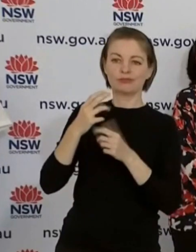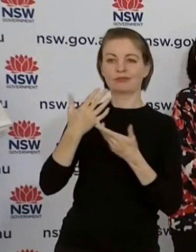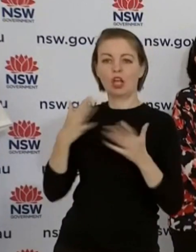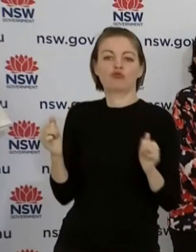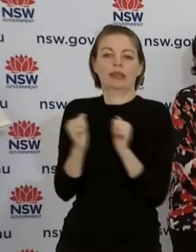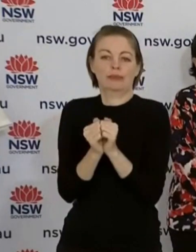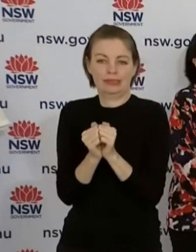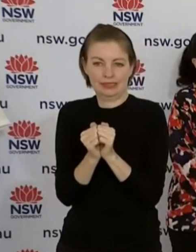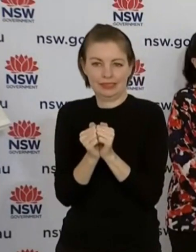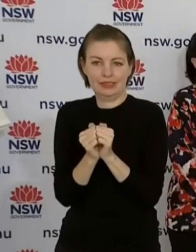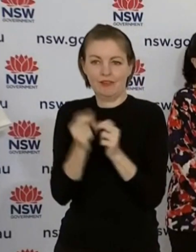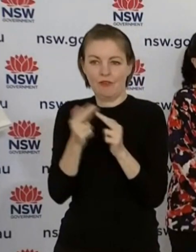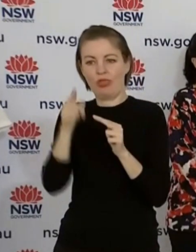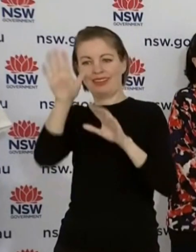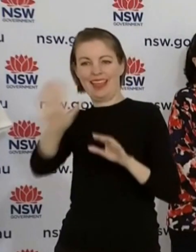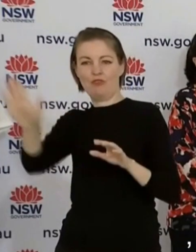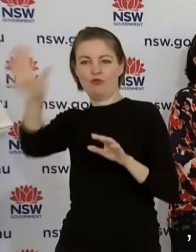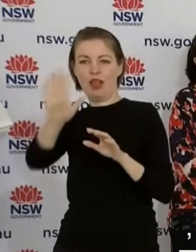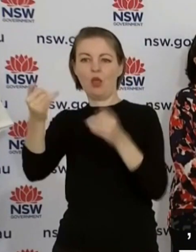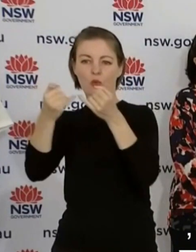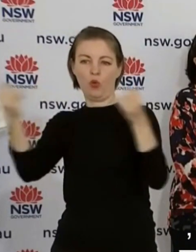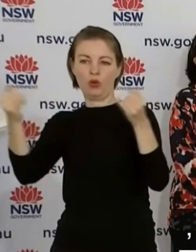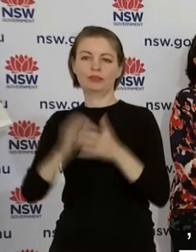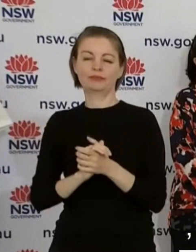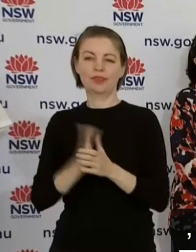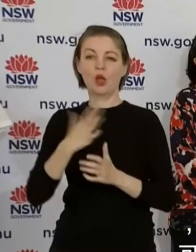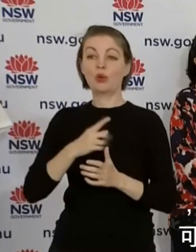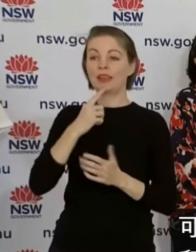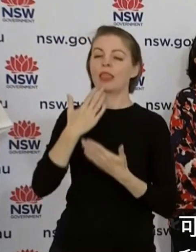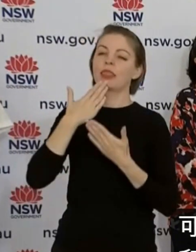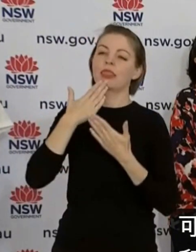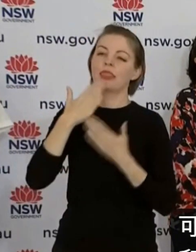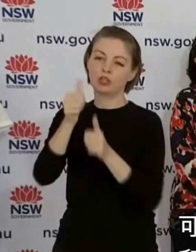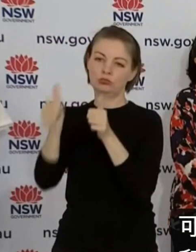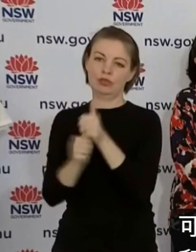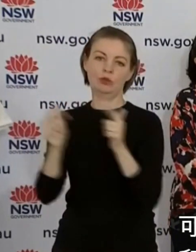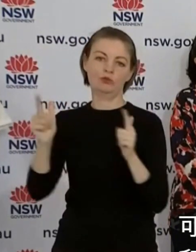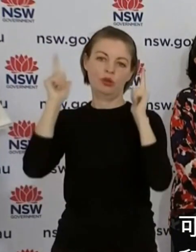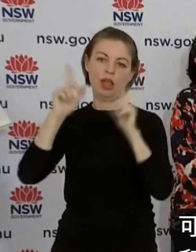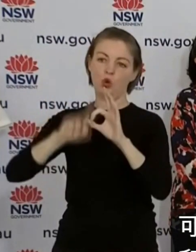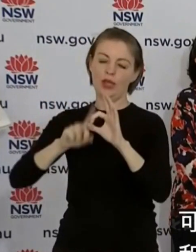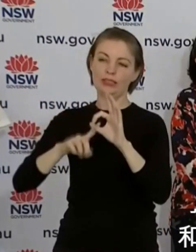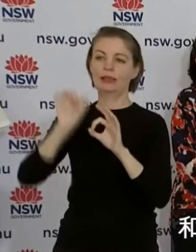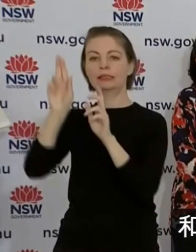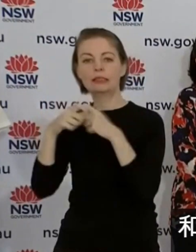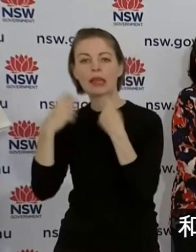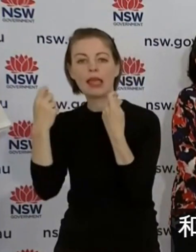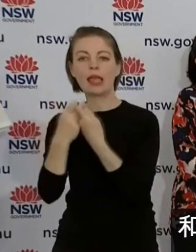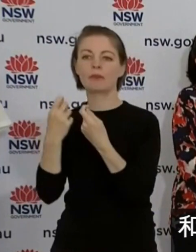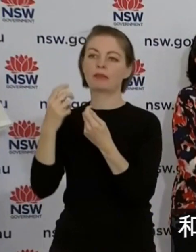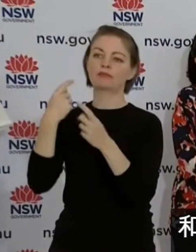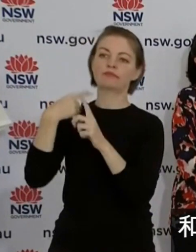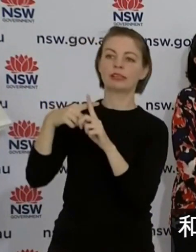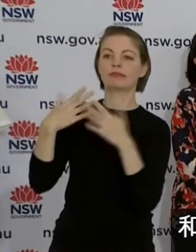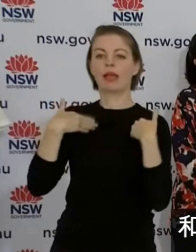state and south of Queensland. Can I say thank you to the Deputy Premier of Queensland and to his team, to his department and to the health